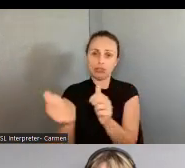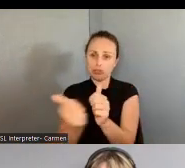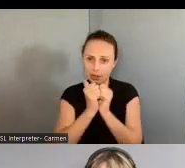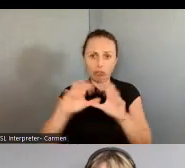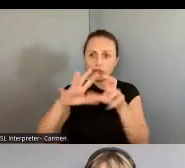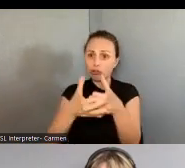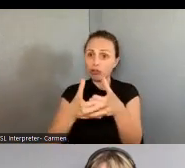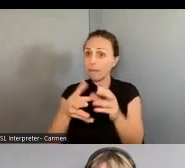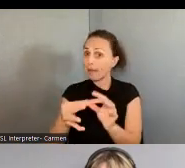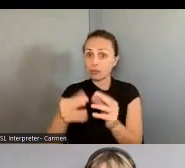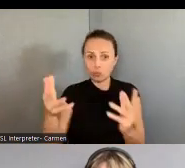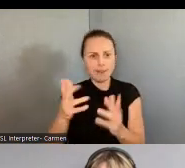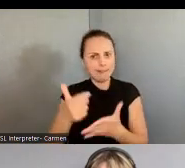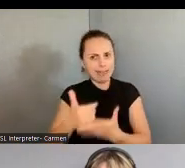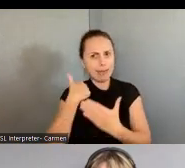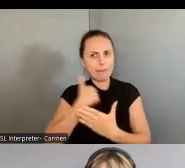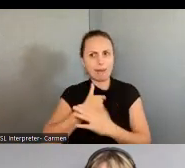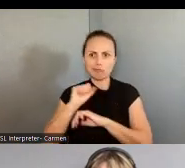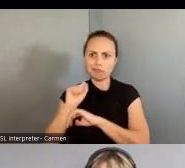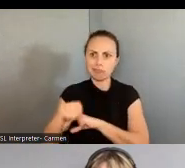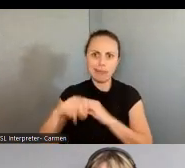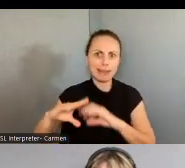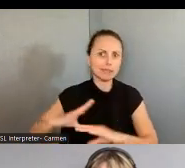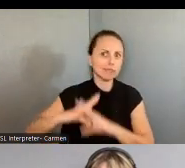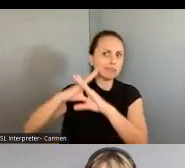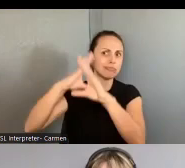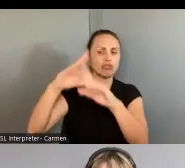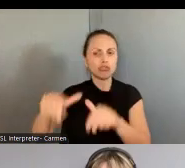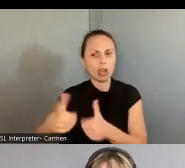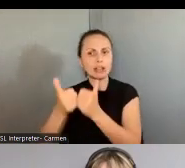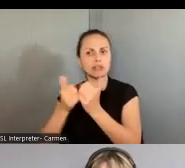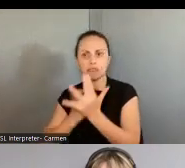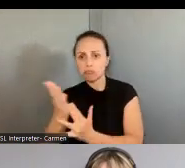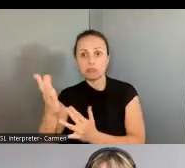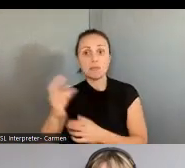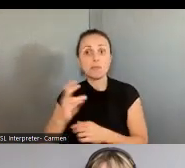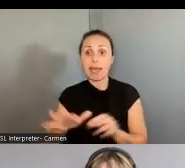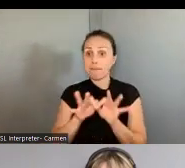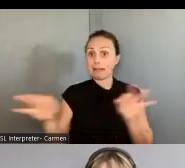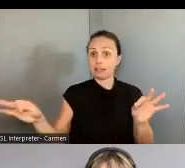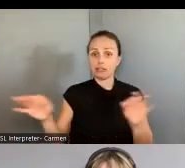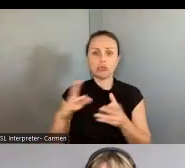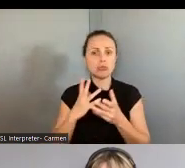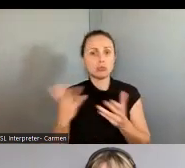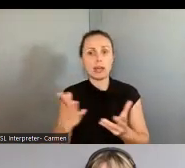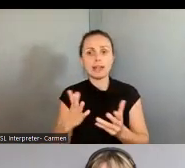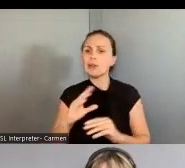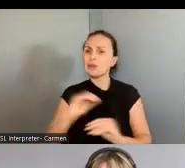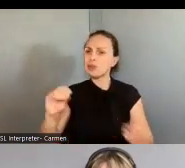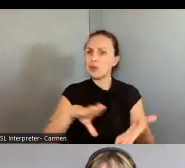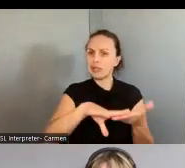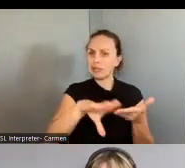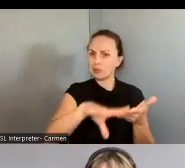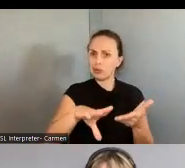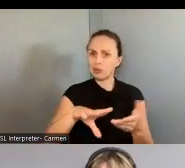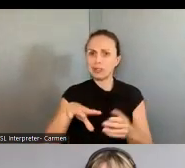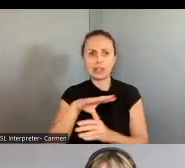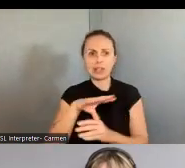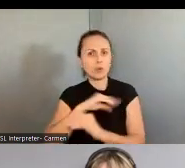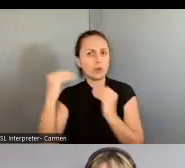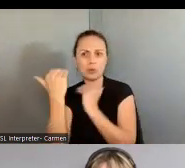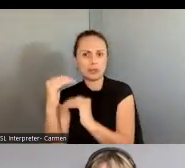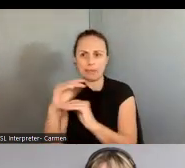message is something that's helped us overcome a lot of challenging moments throughout our lives. This message is no excuses, no